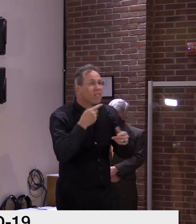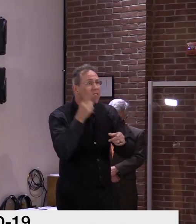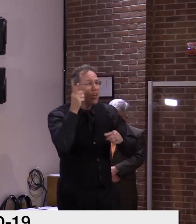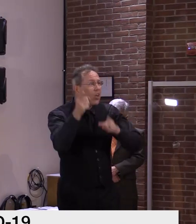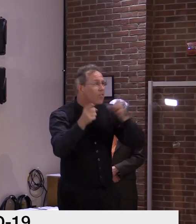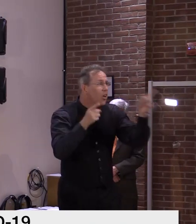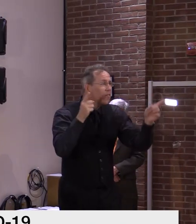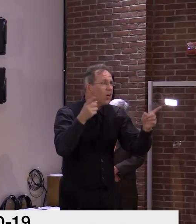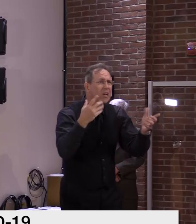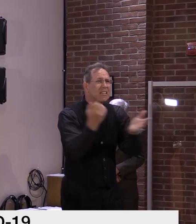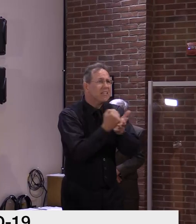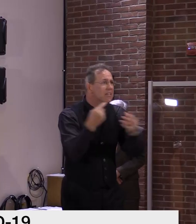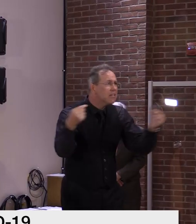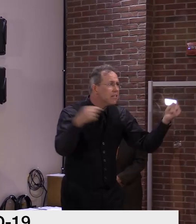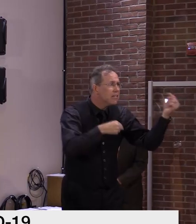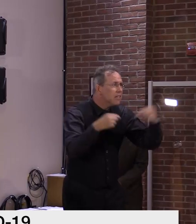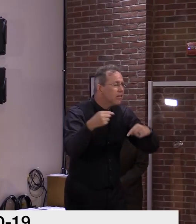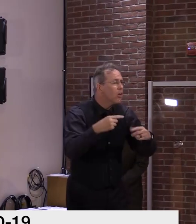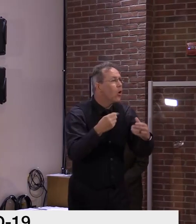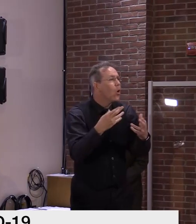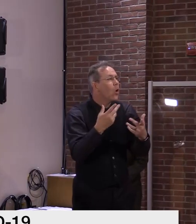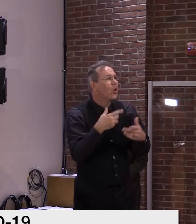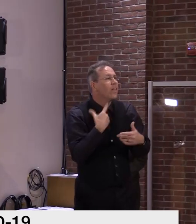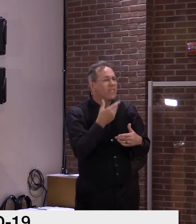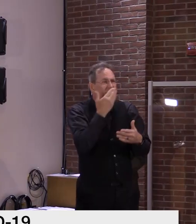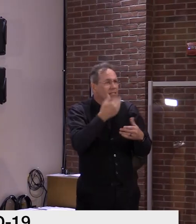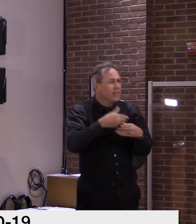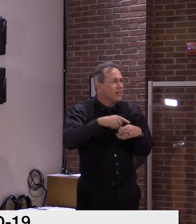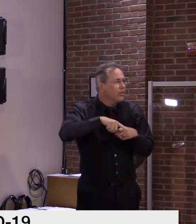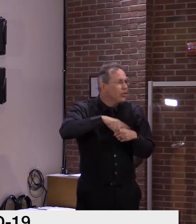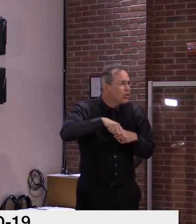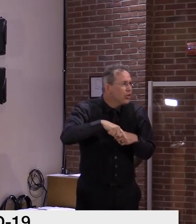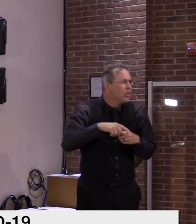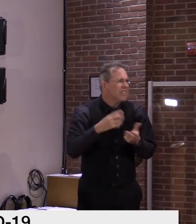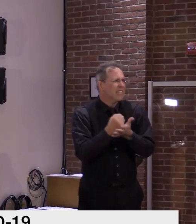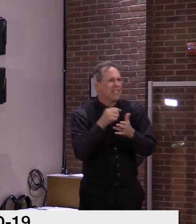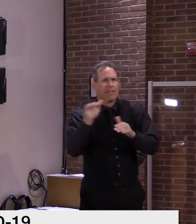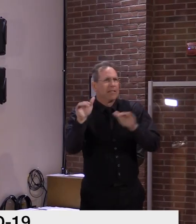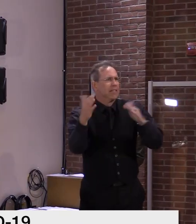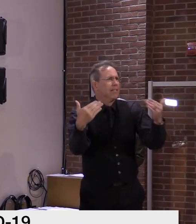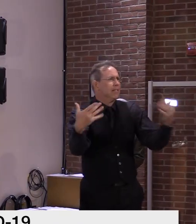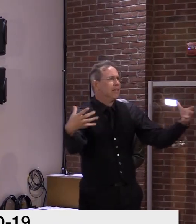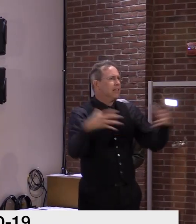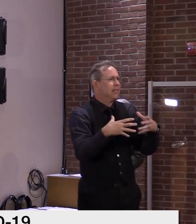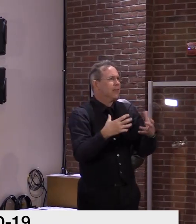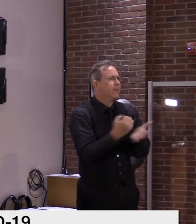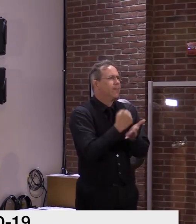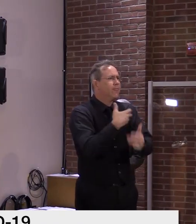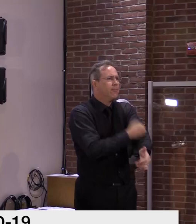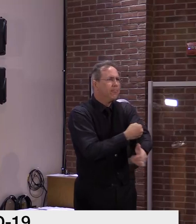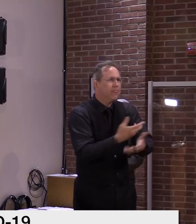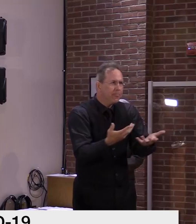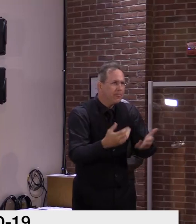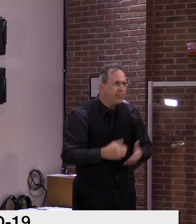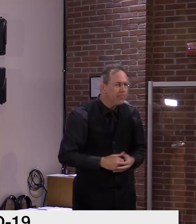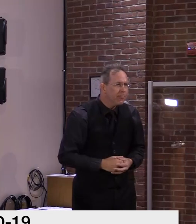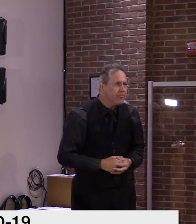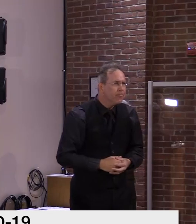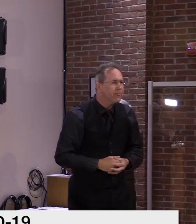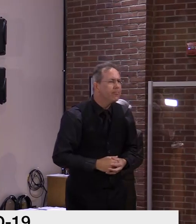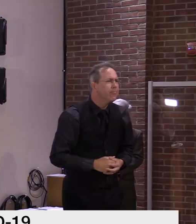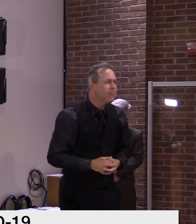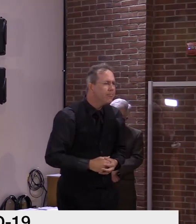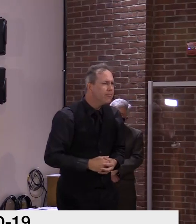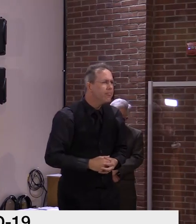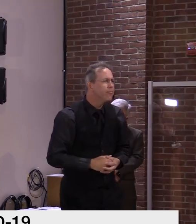are staying within Vermont, to get vaccinated prior to their arrival at camp, and probably get their second dose